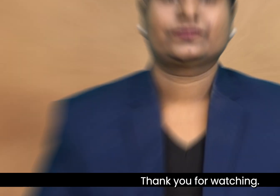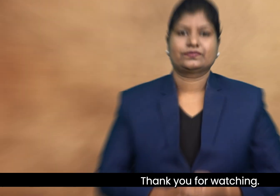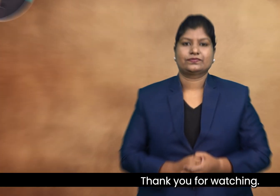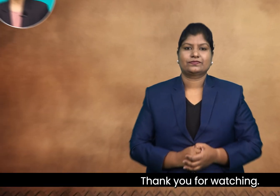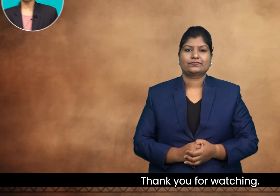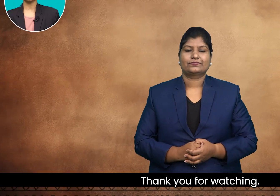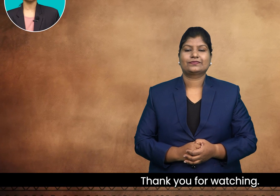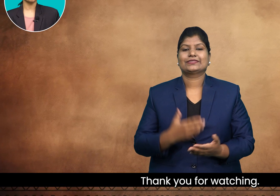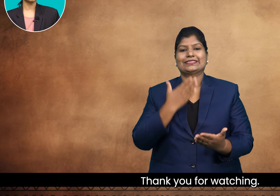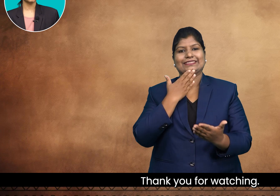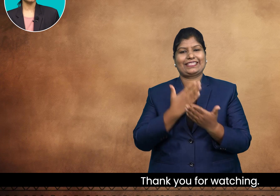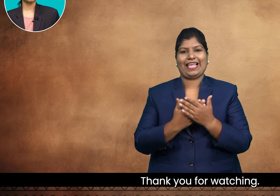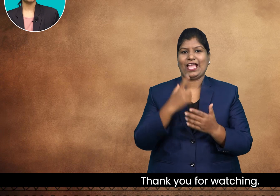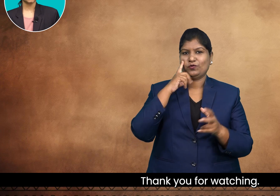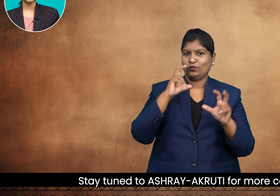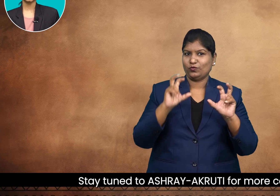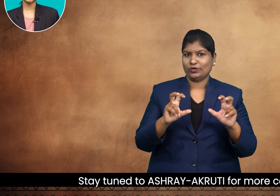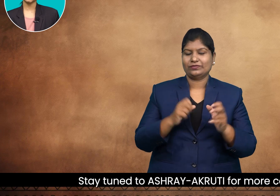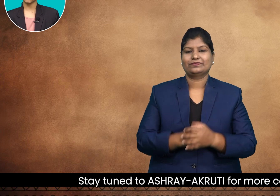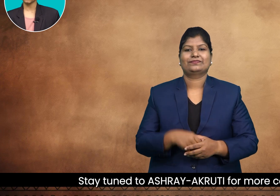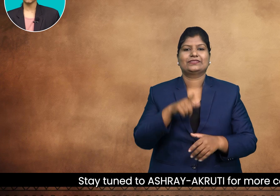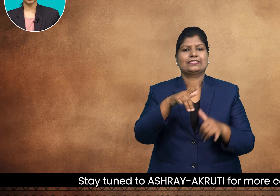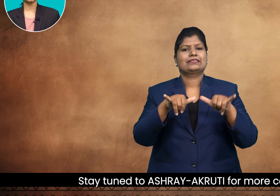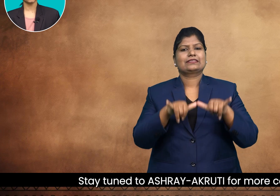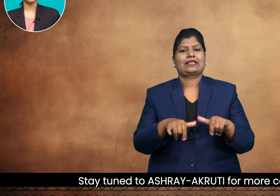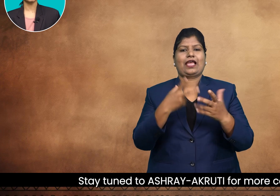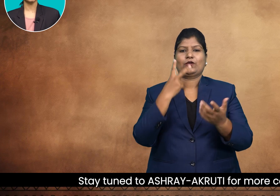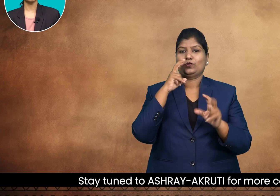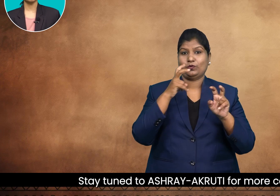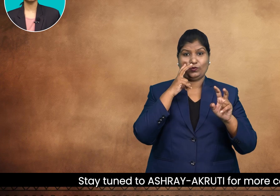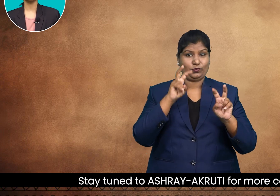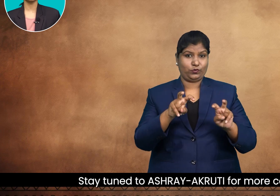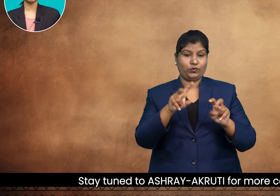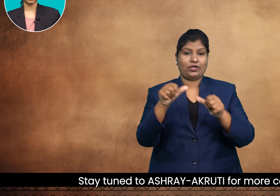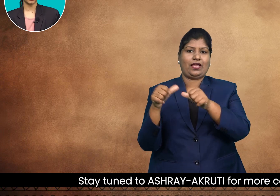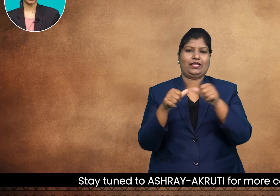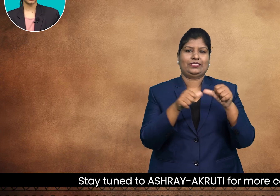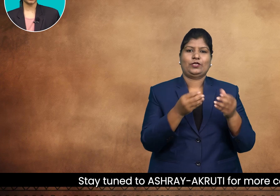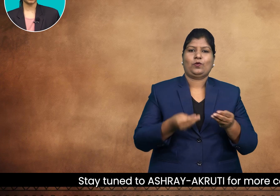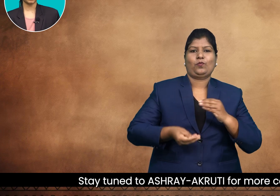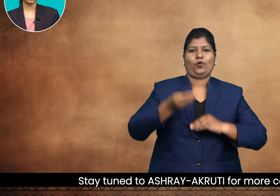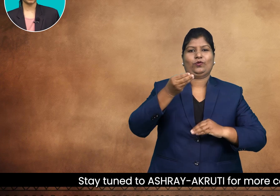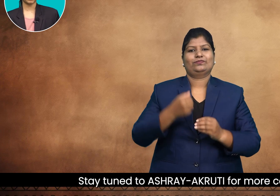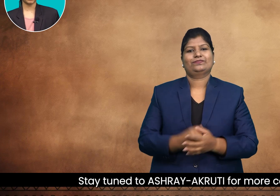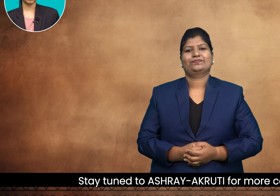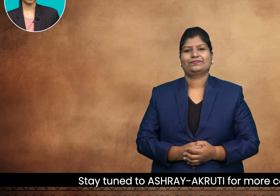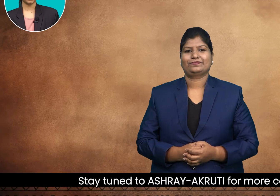Thank you for watching. Stay tuned to Ashray Akruti for more content.